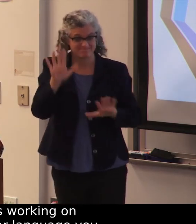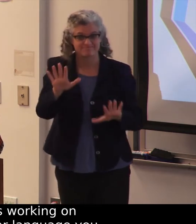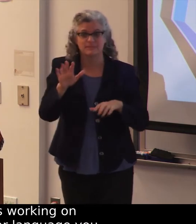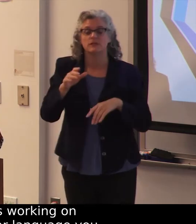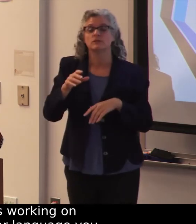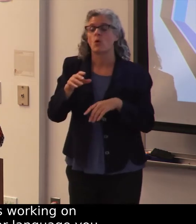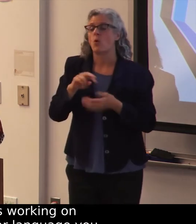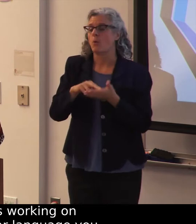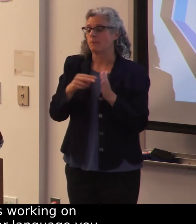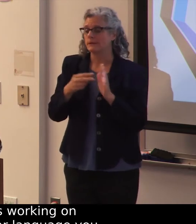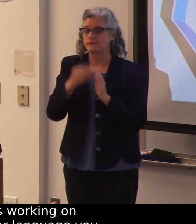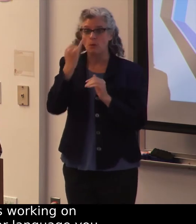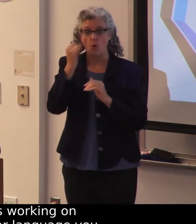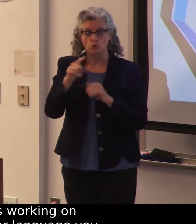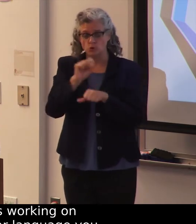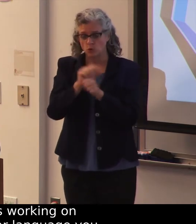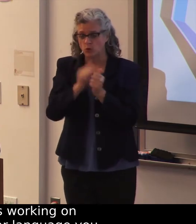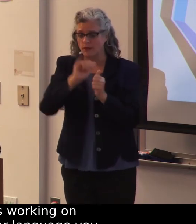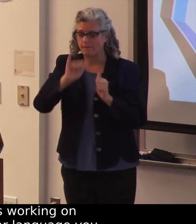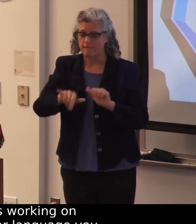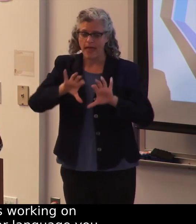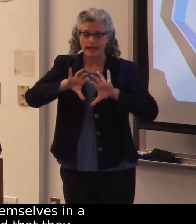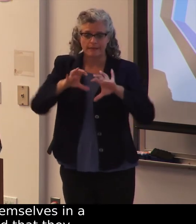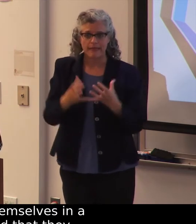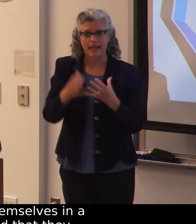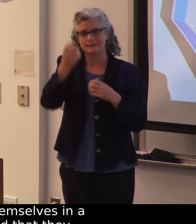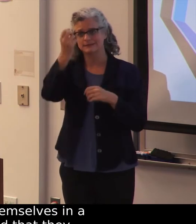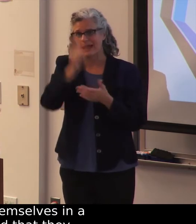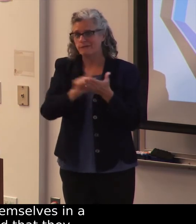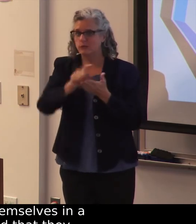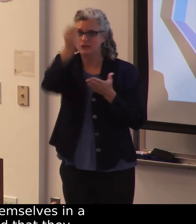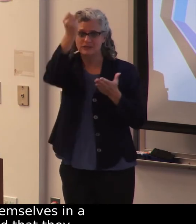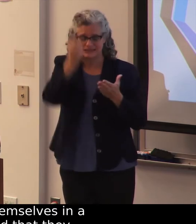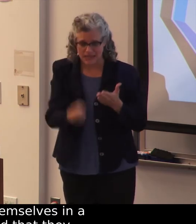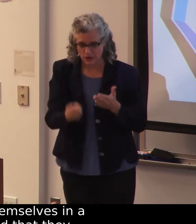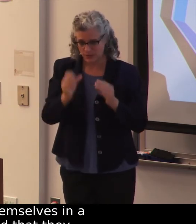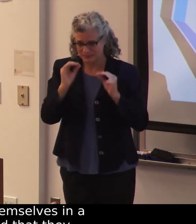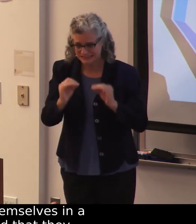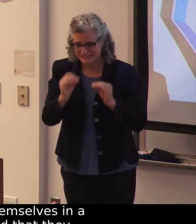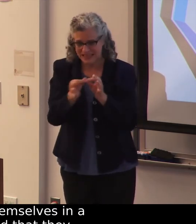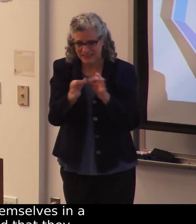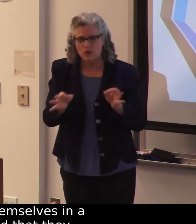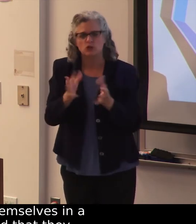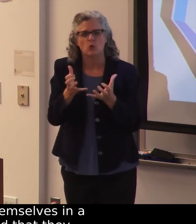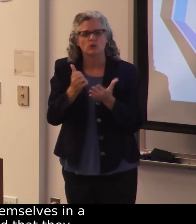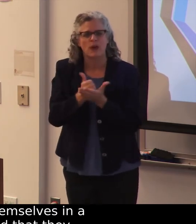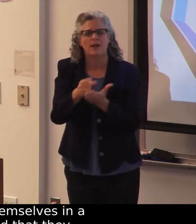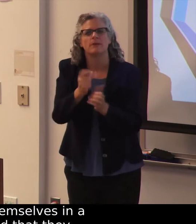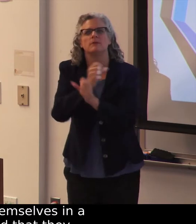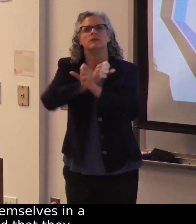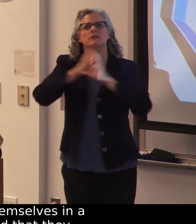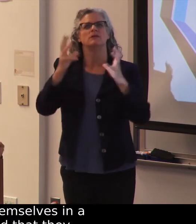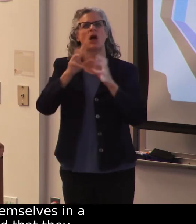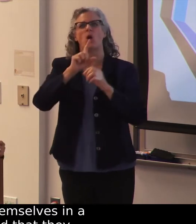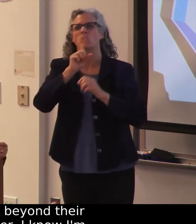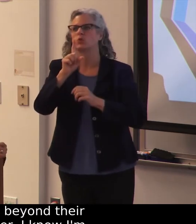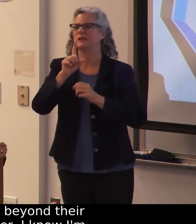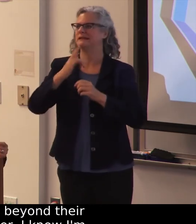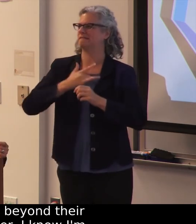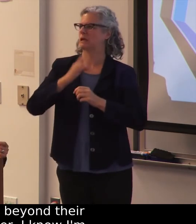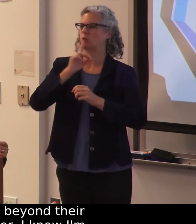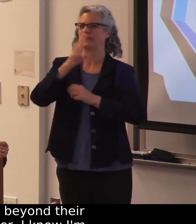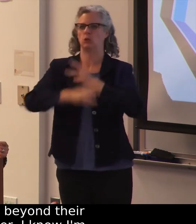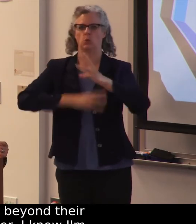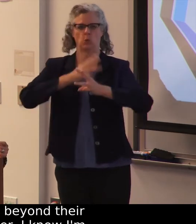on Saturdays, okay, working on that particular language, you want them to imagine themselves in a real world that they care about that possibly